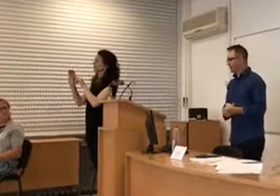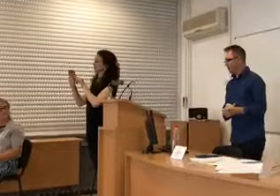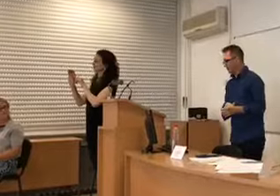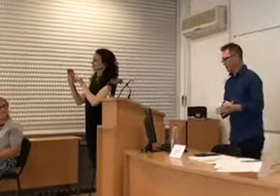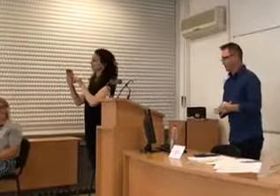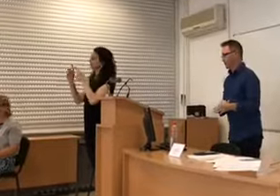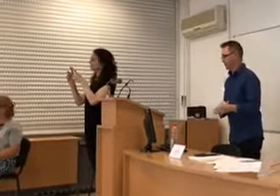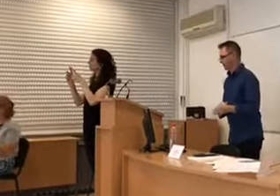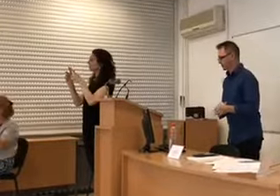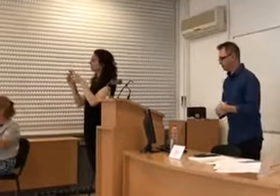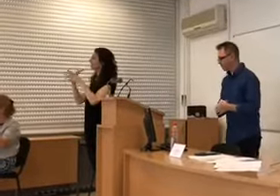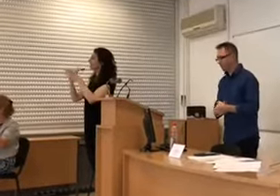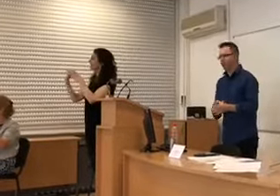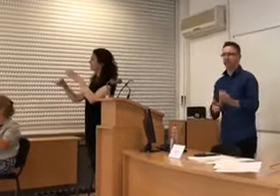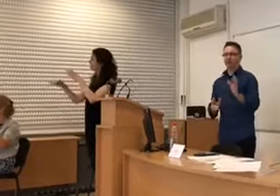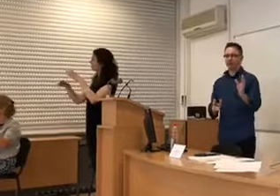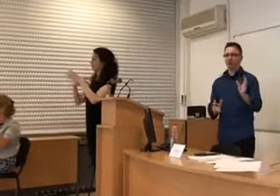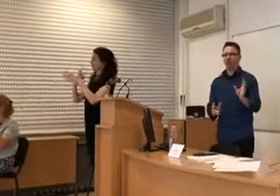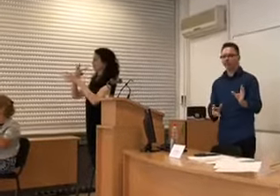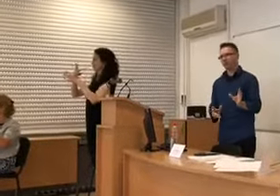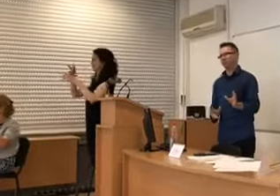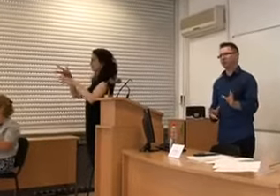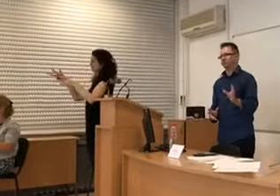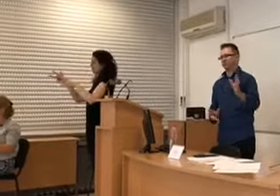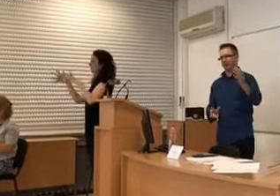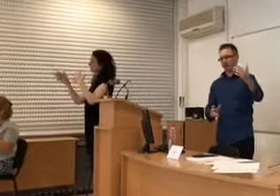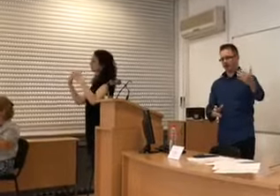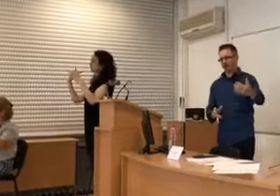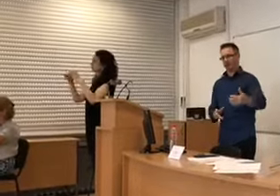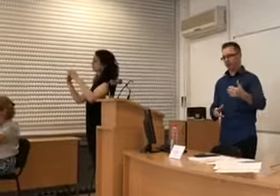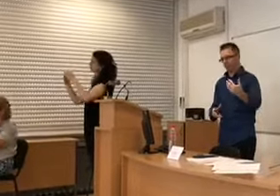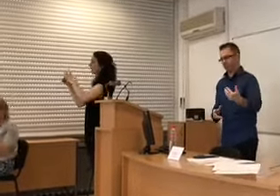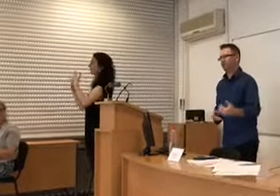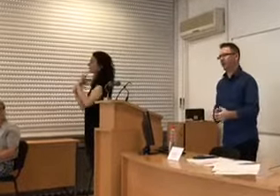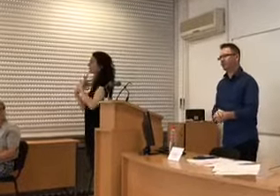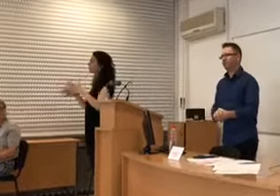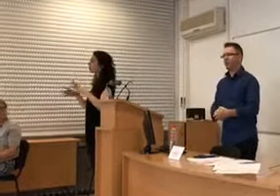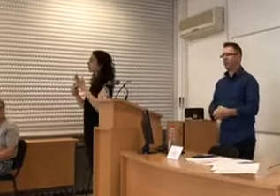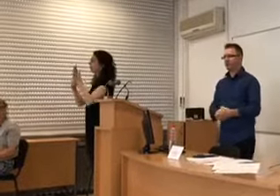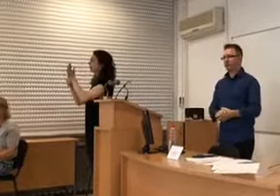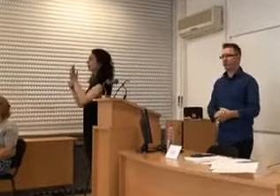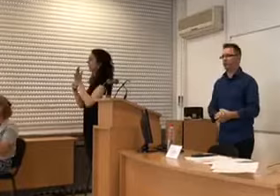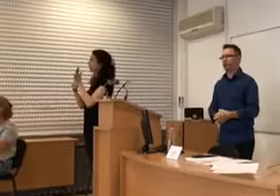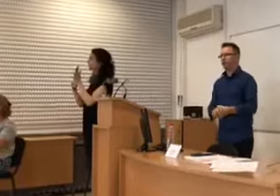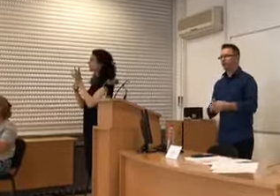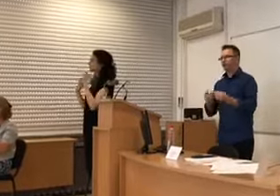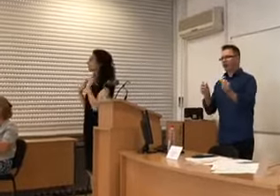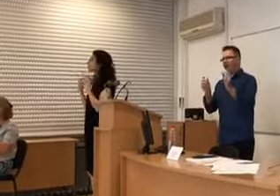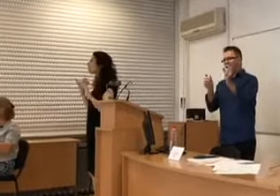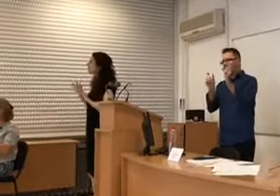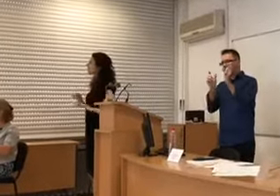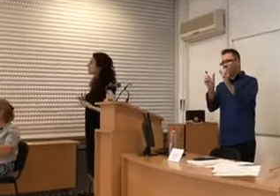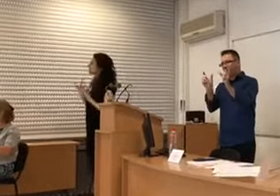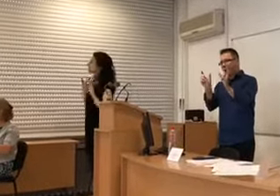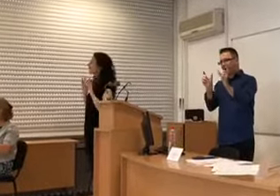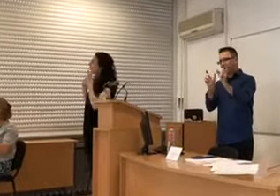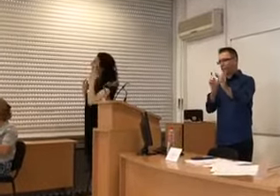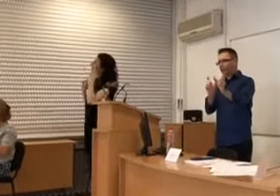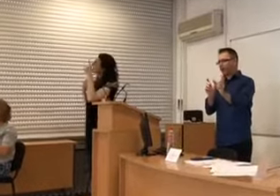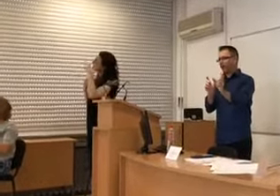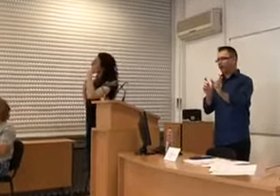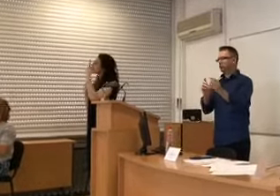of the videos, the video clips in porn sites, which in a